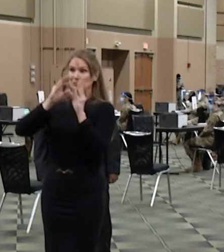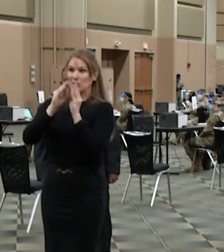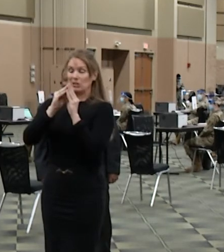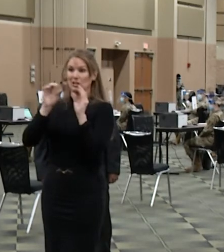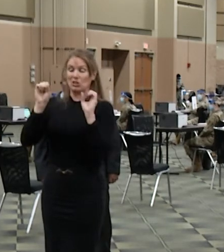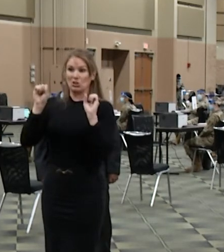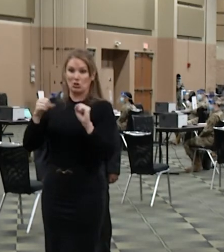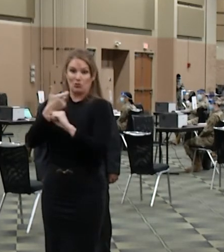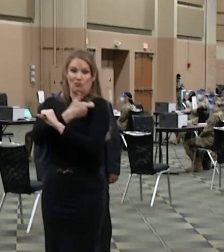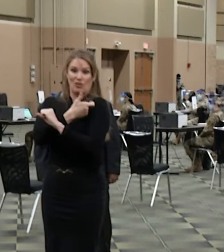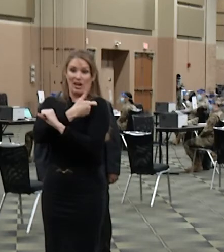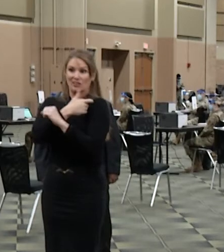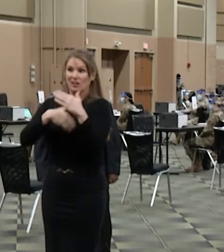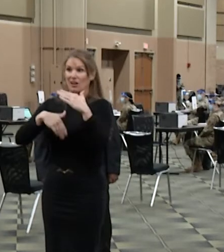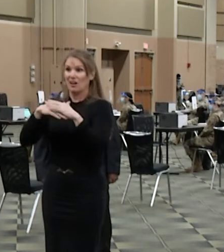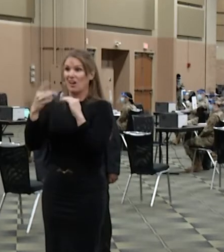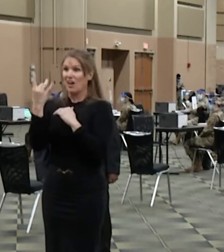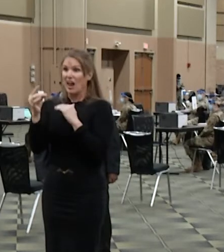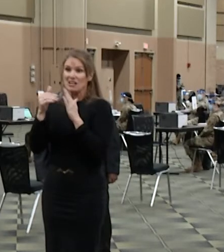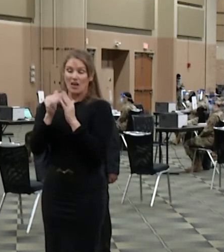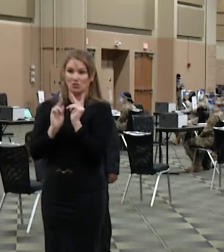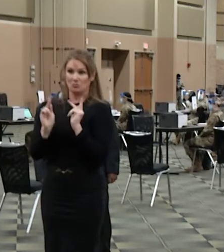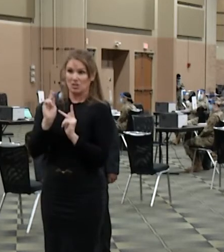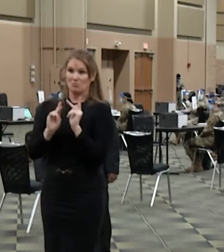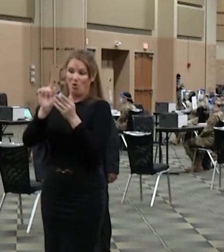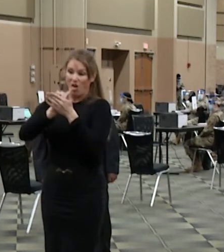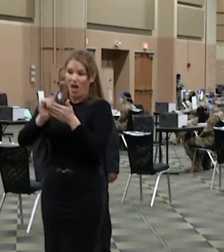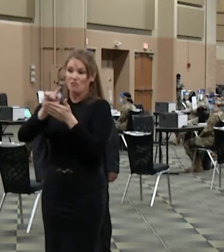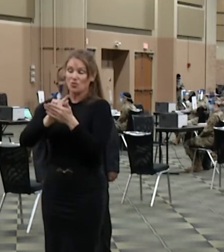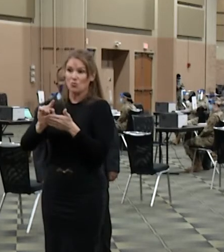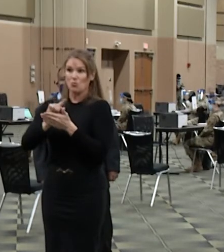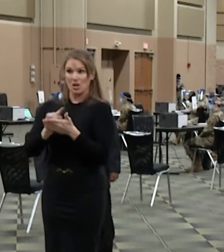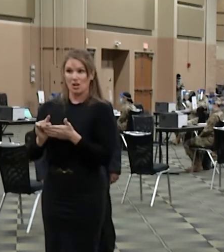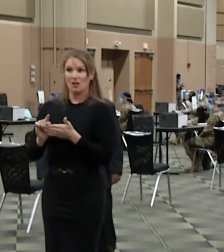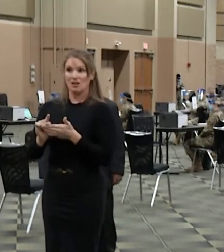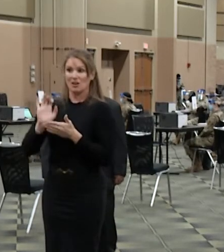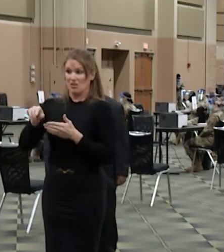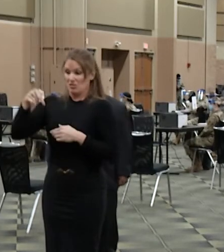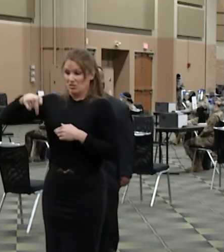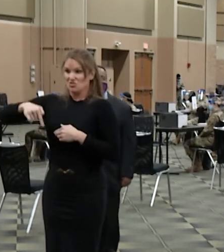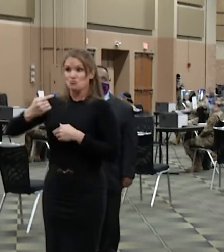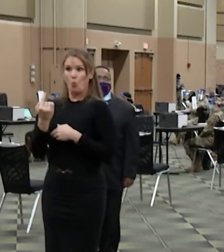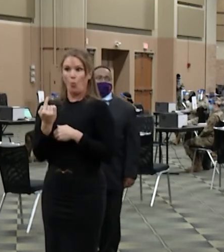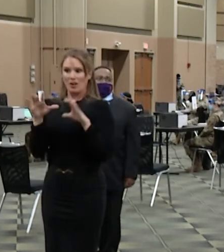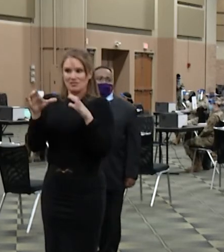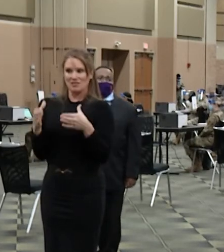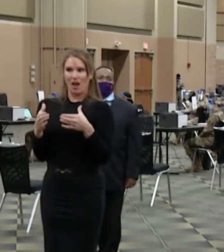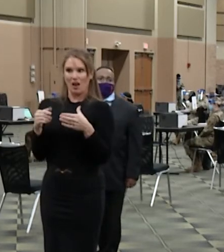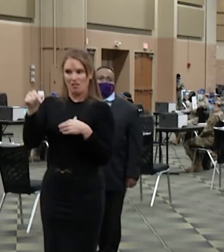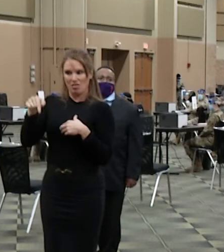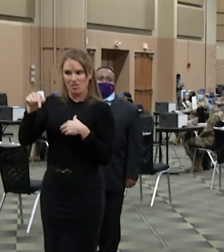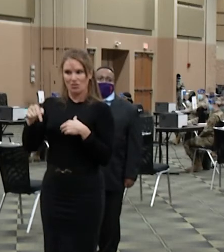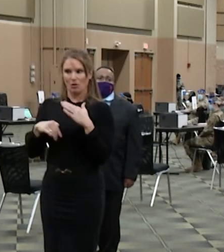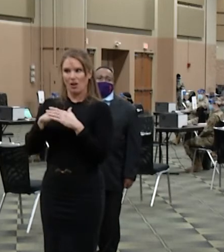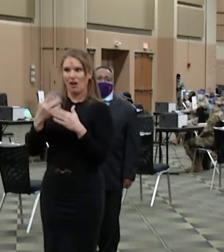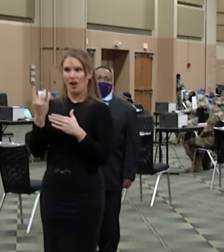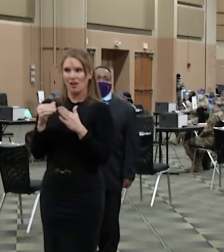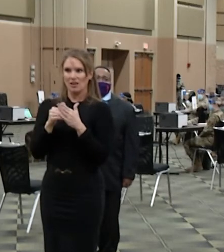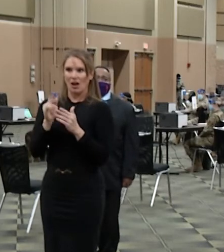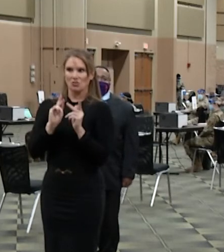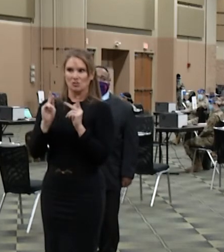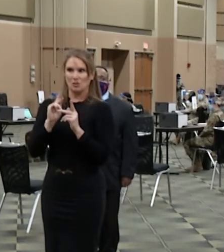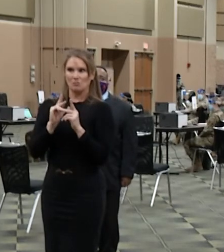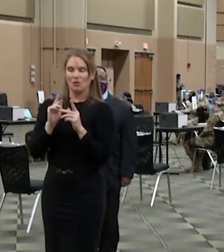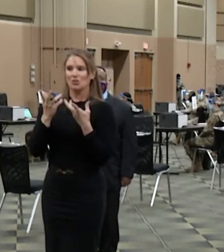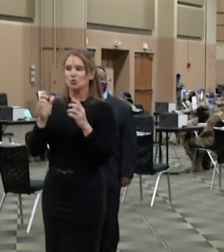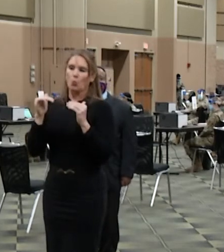could vaccinate 18,000 people per week, and this is just one site. So you don't want to, overbuild, but you want to